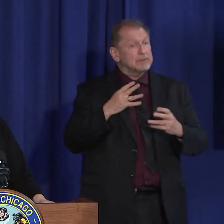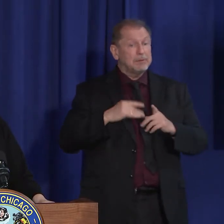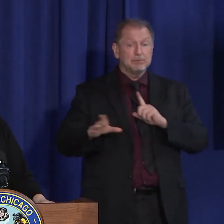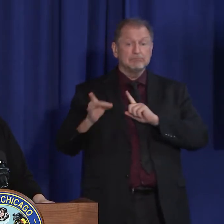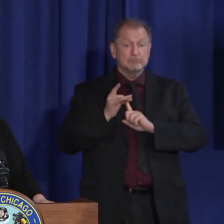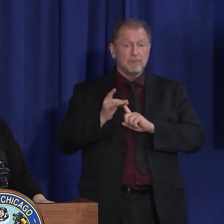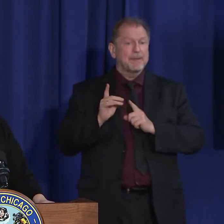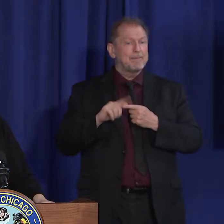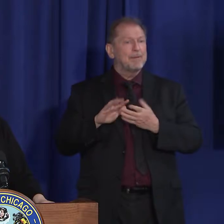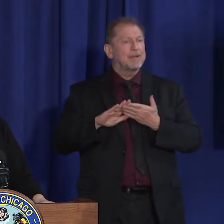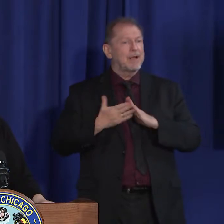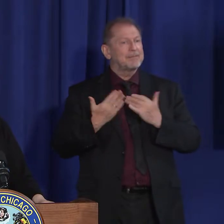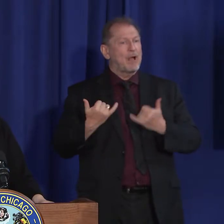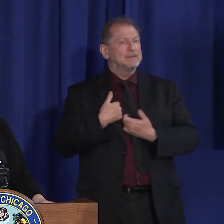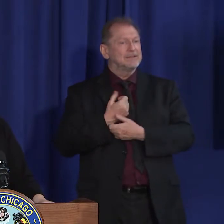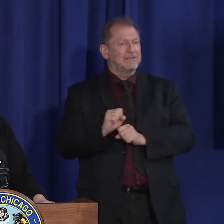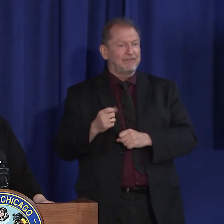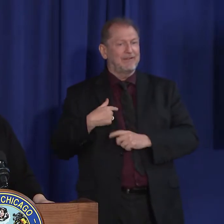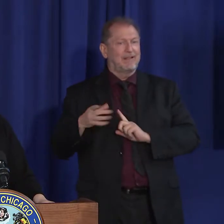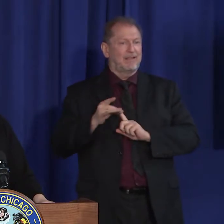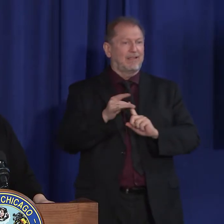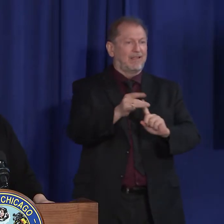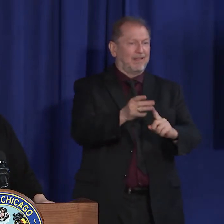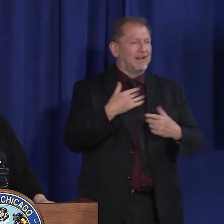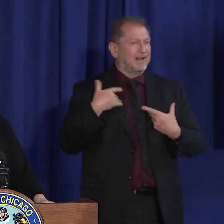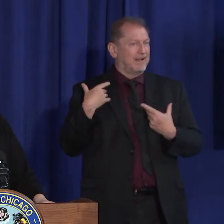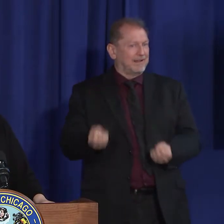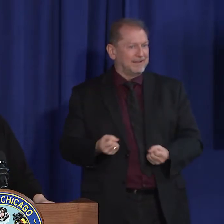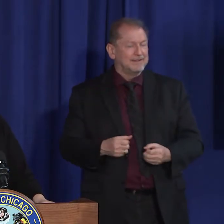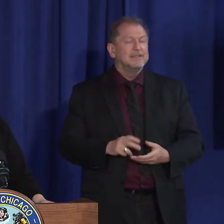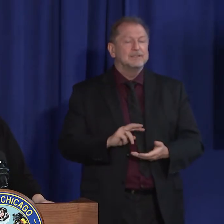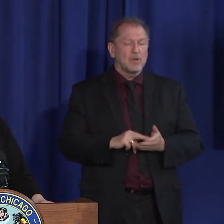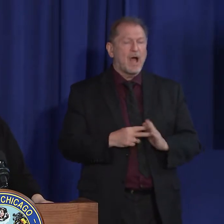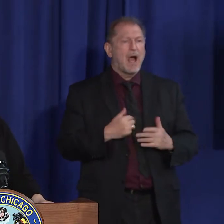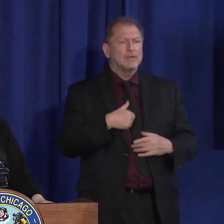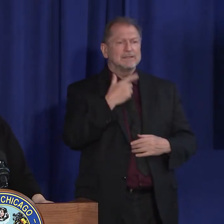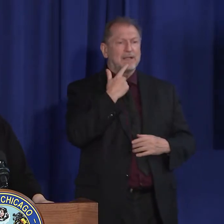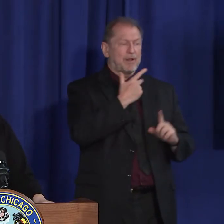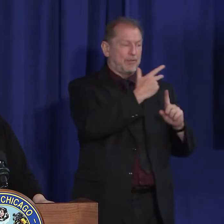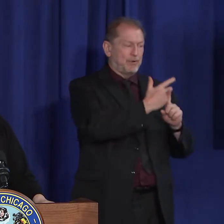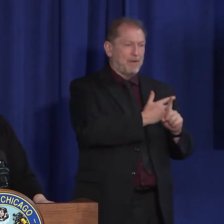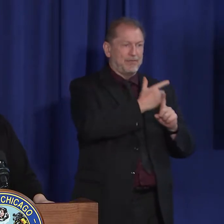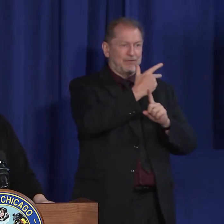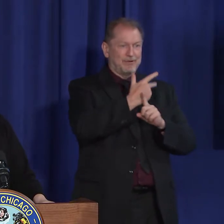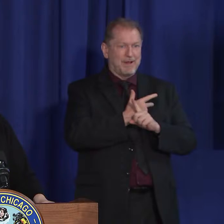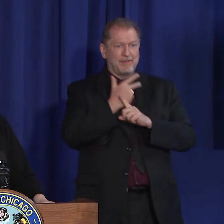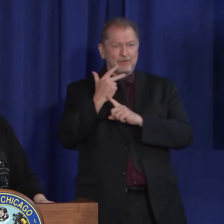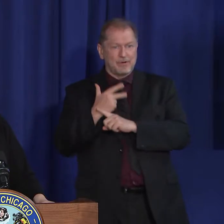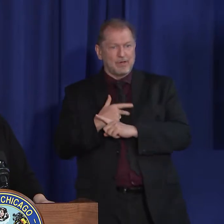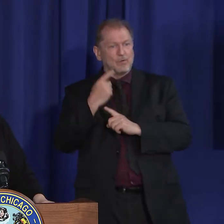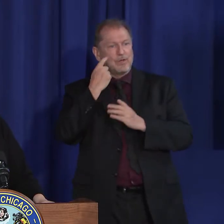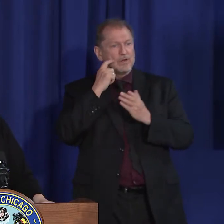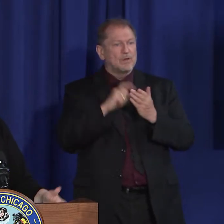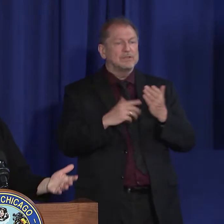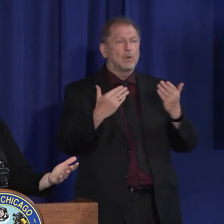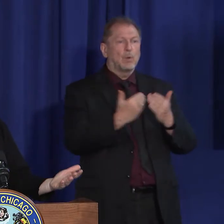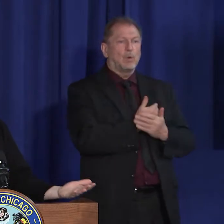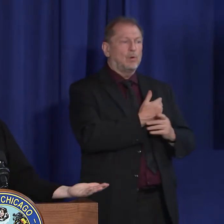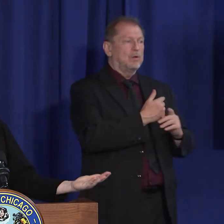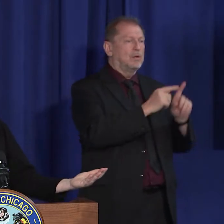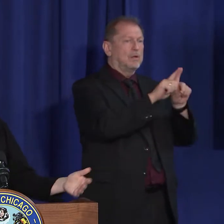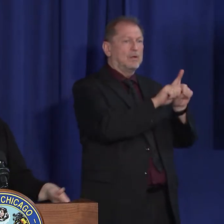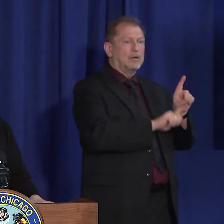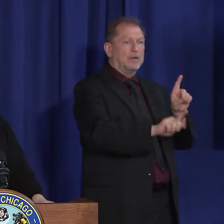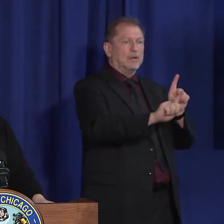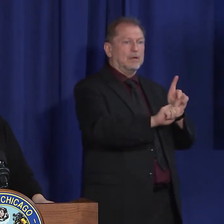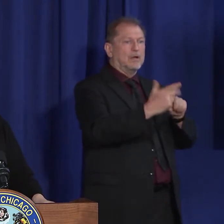our immunity overall. But what I can say is about every 3 months around the globe, we've seen a new variant emerge. Would